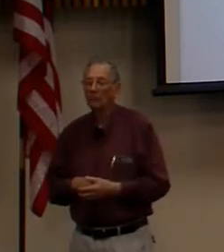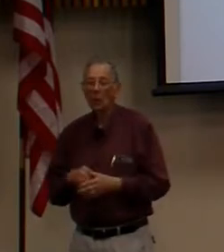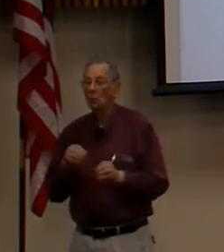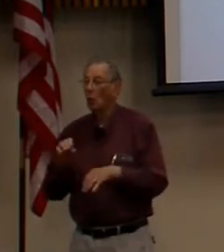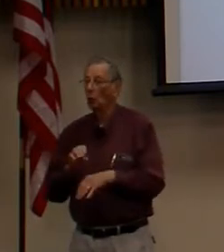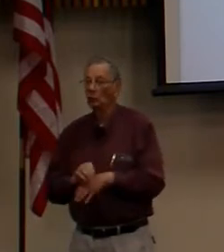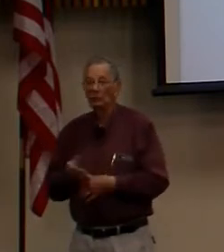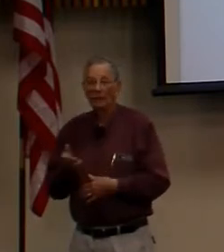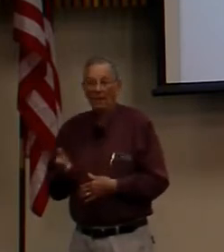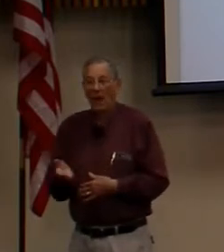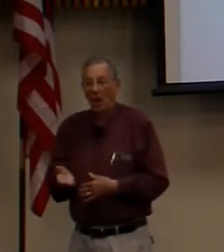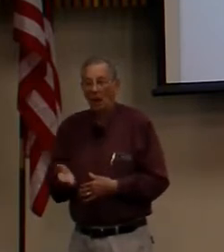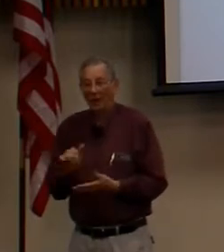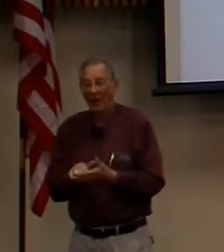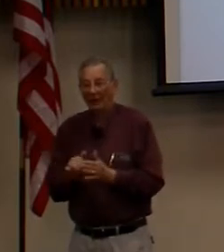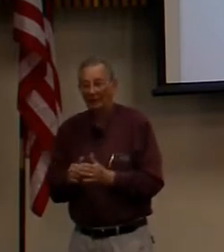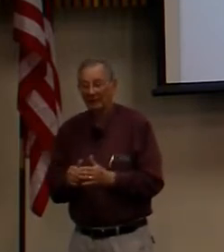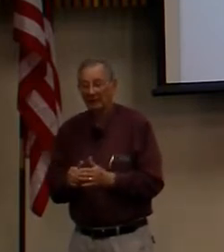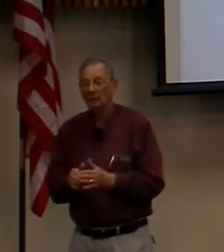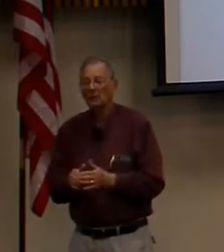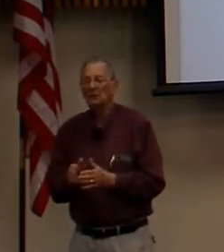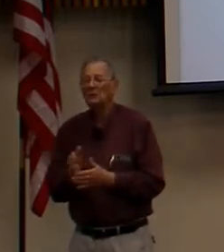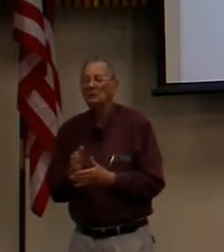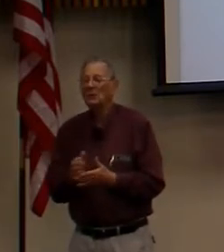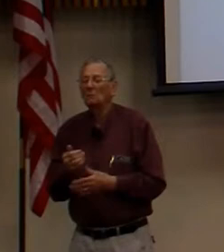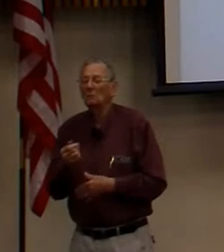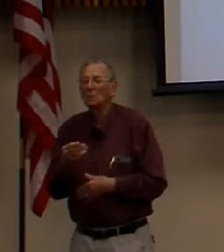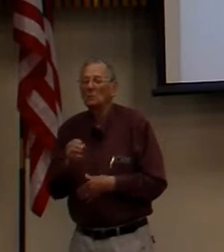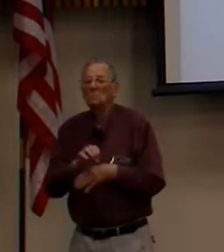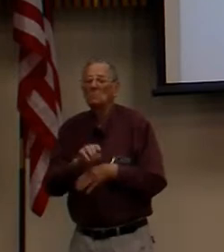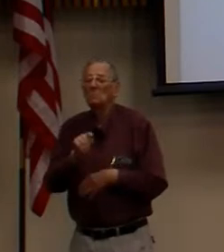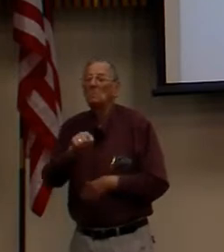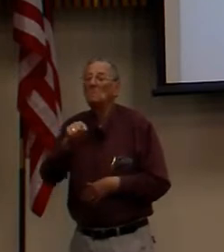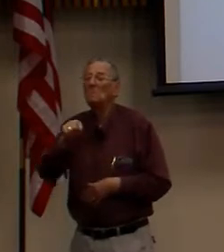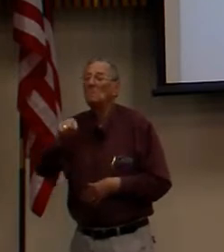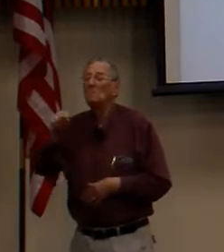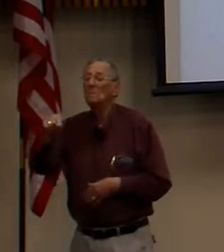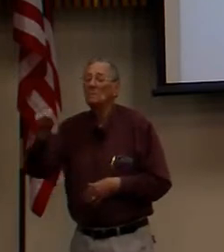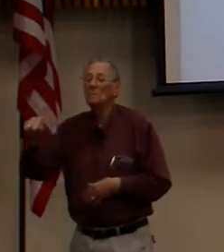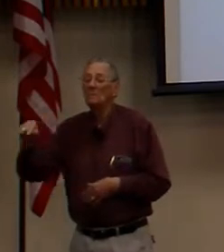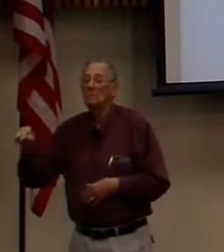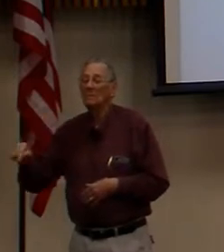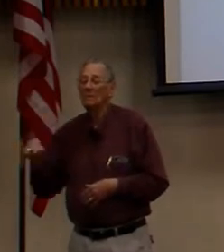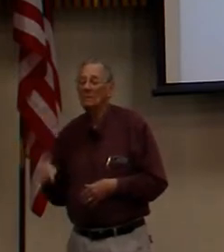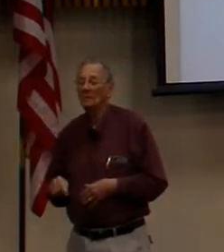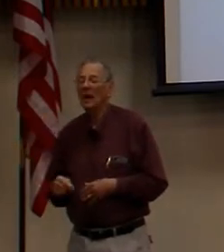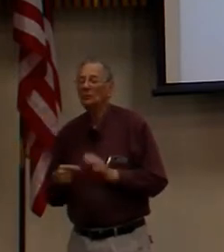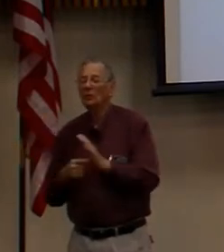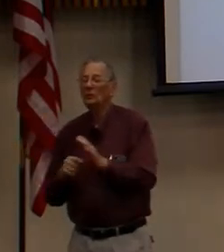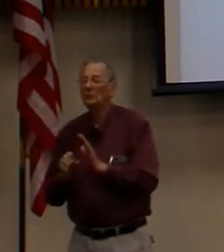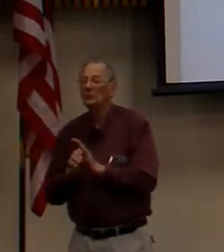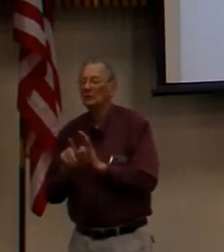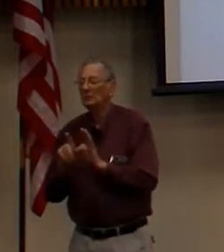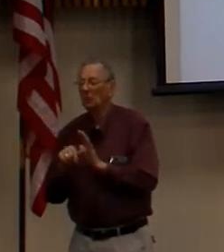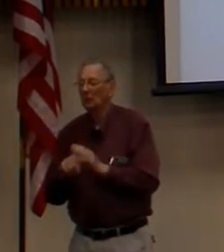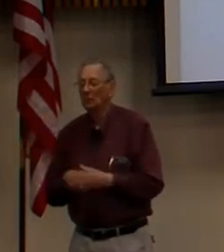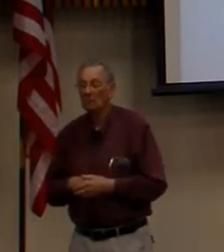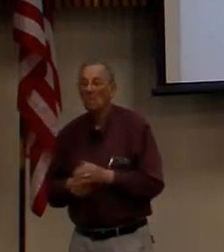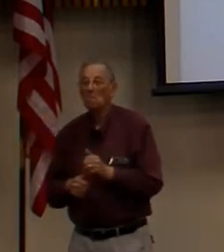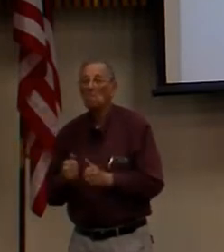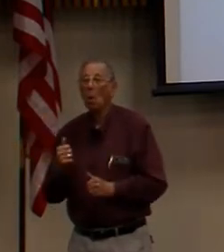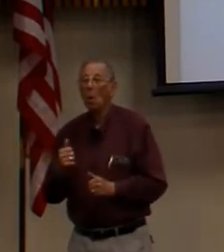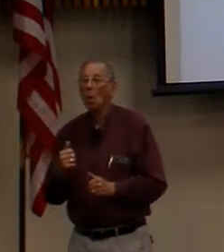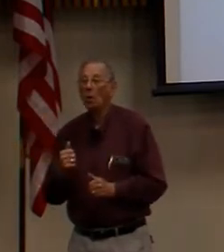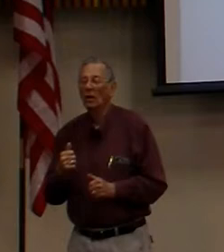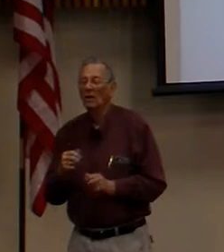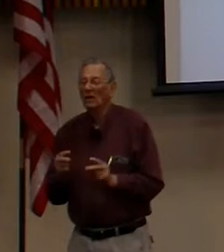church present in that city right now, but there are some congregations in the surrounding areas. And I'll show you some pictures here in just a moment. Most of them